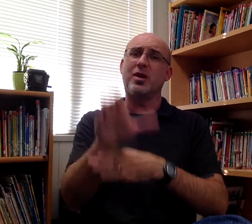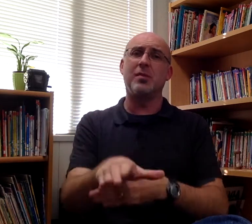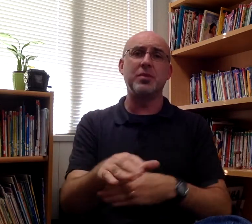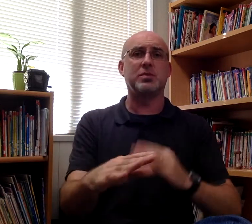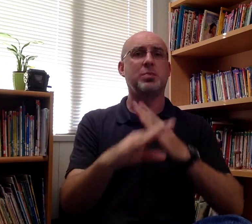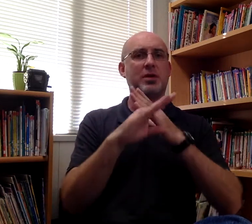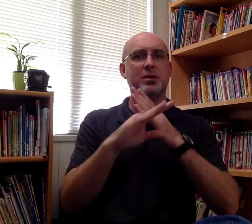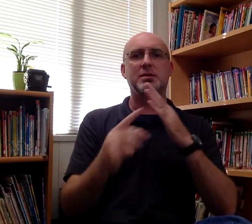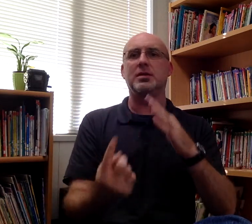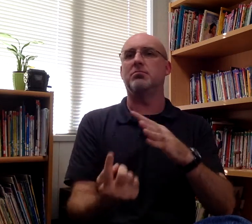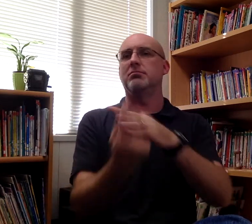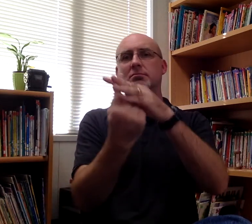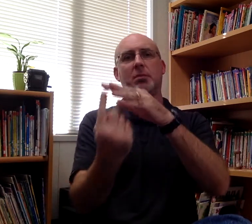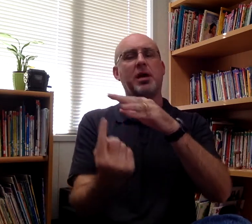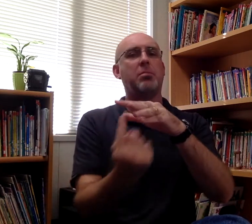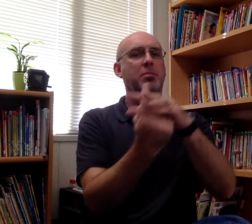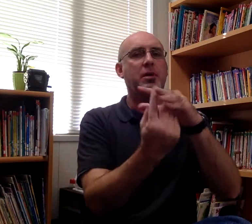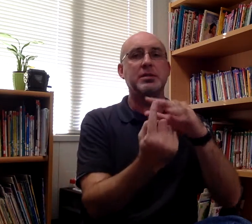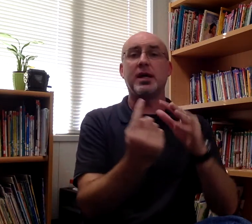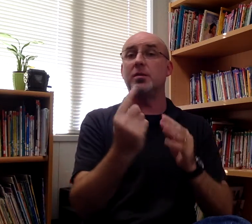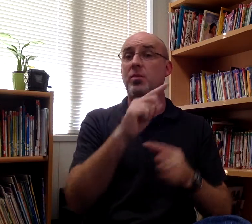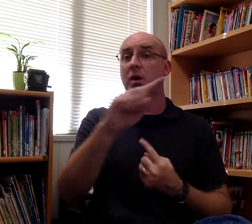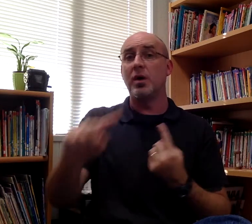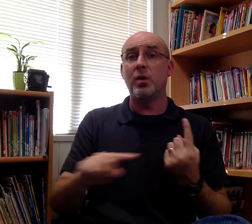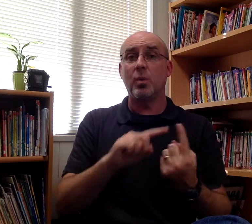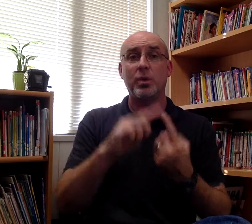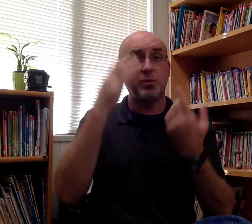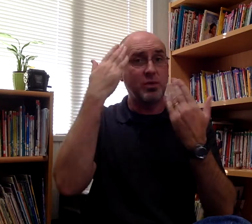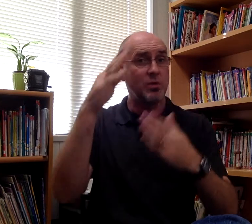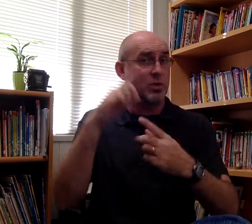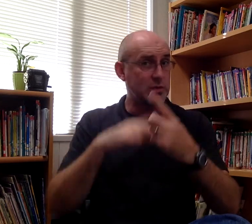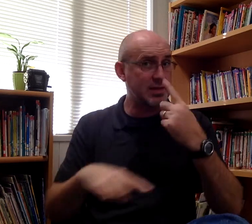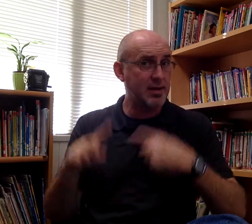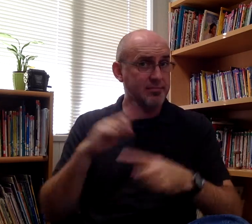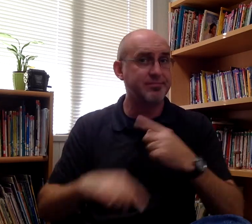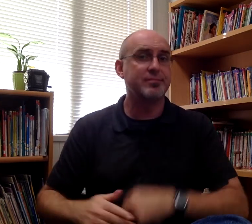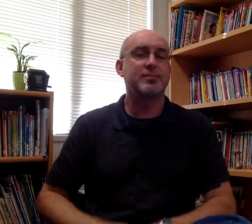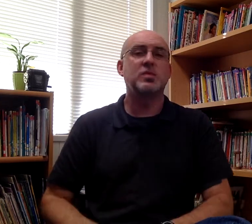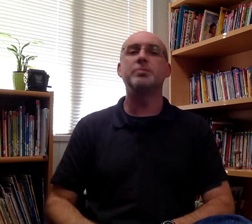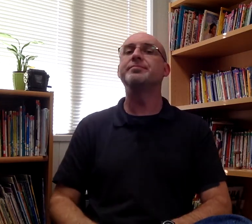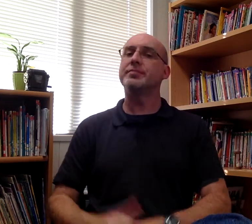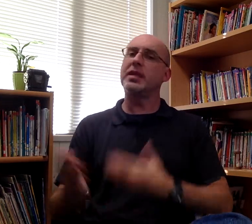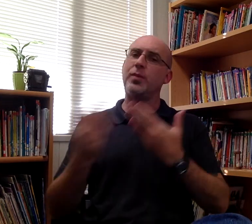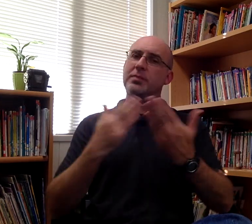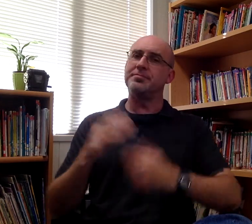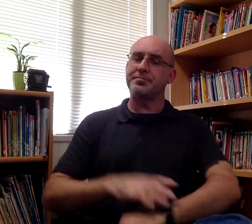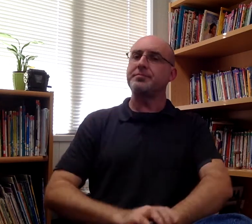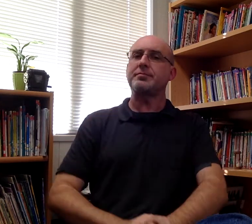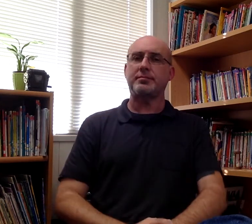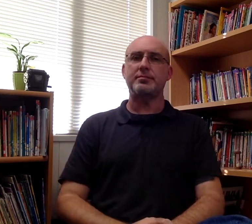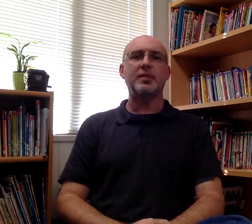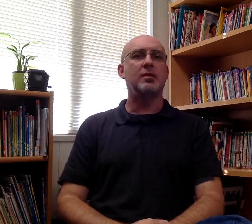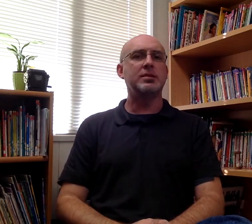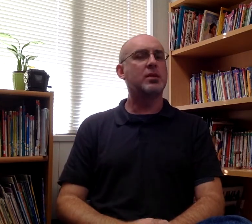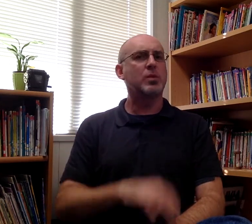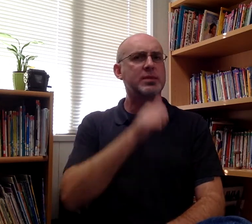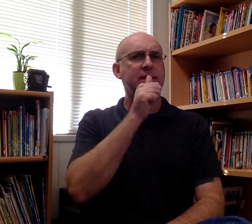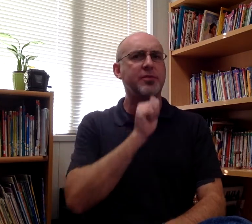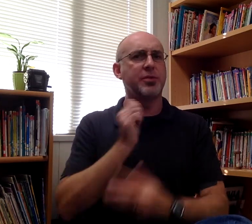overcome those barriers that pop up all the time when you don't know the sign. So anyway, we'll suffer through